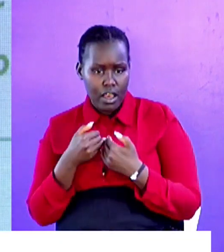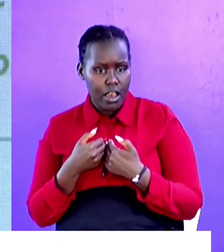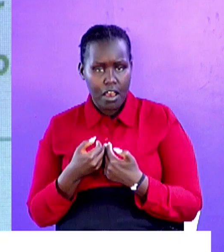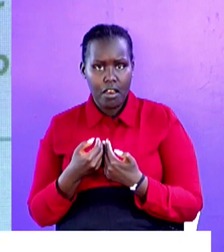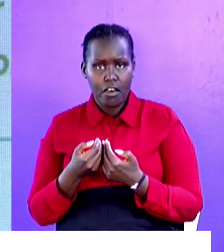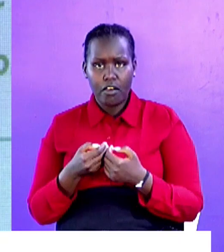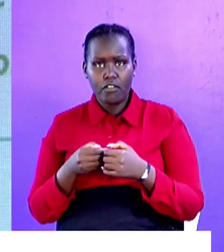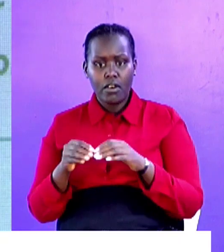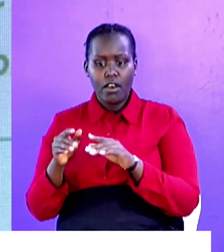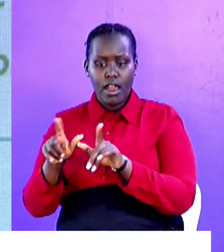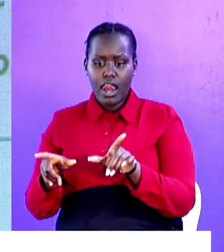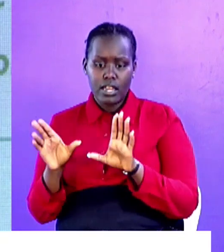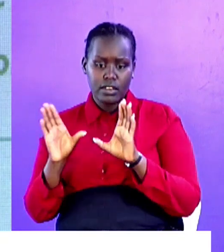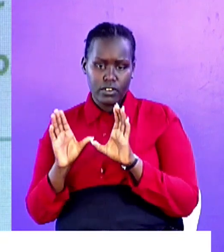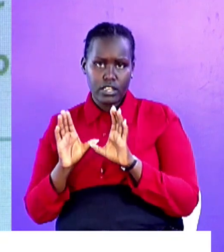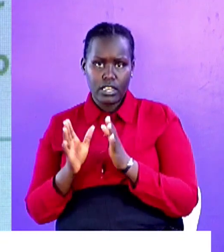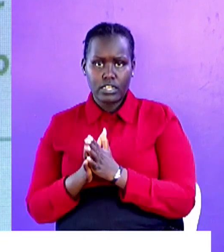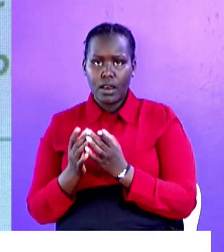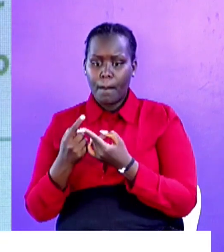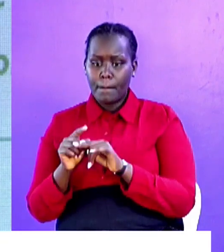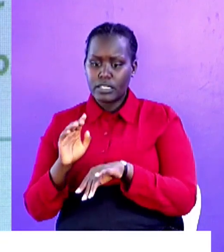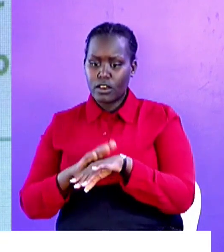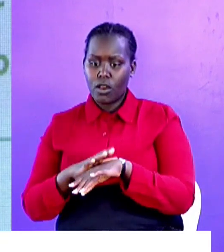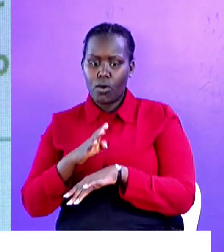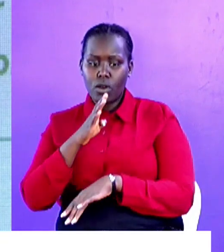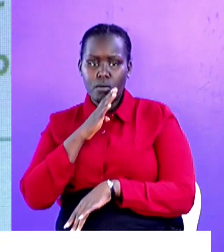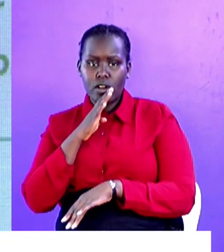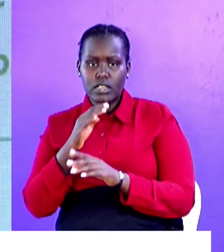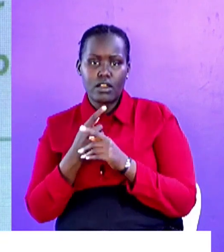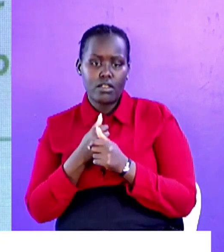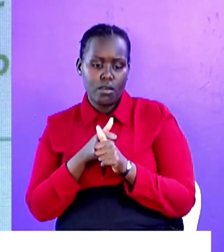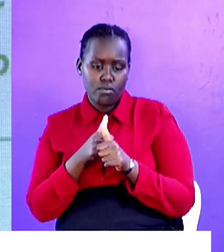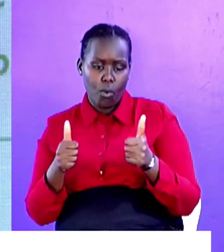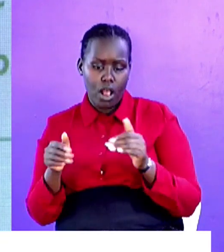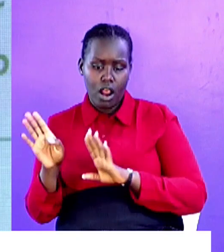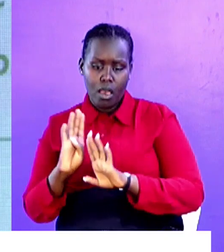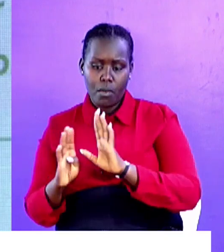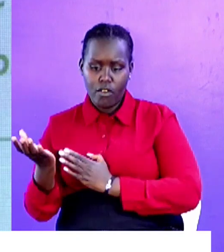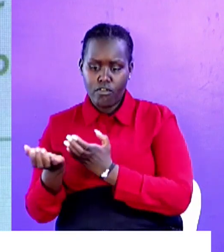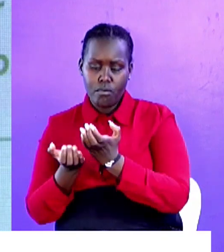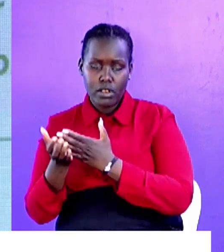may not have a logbook, but they are good borrowers and they are well-behaved business people.